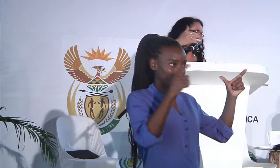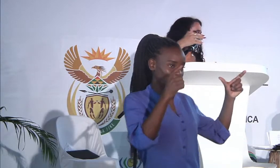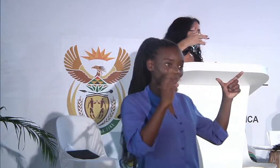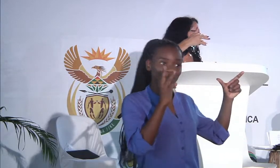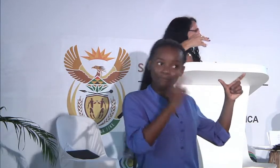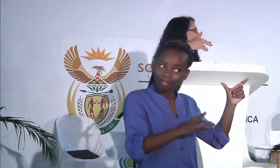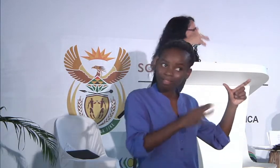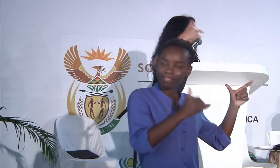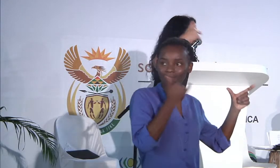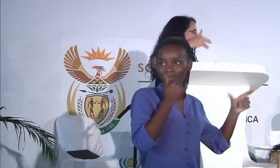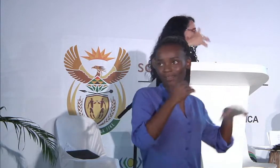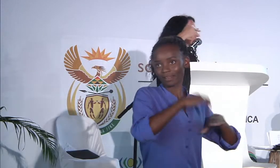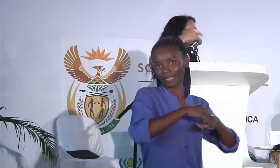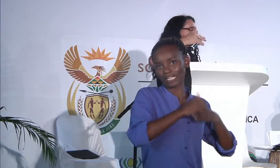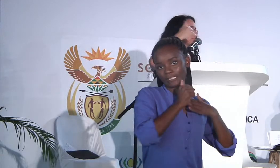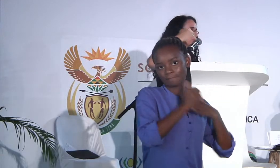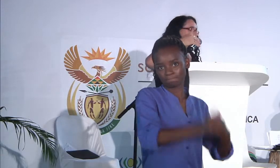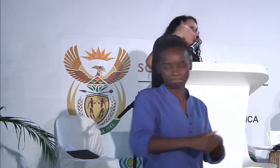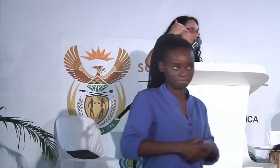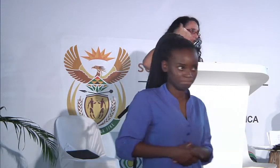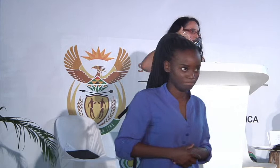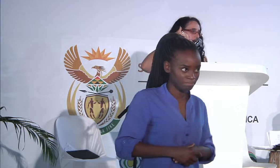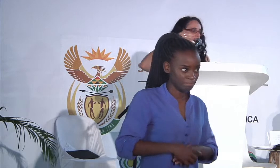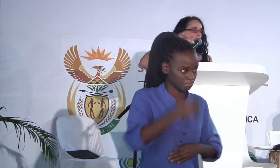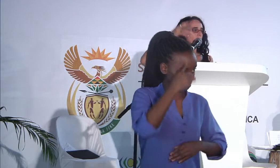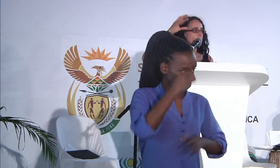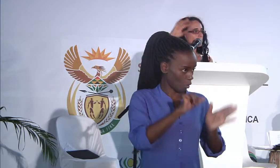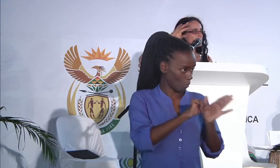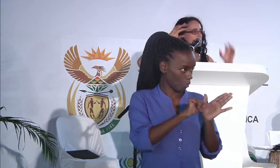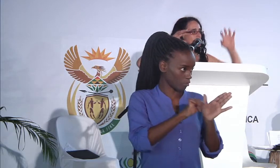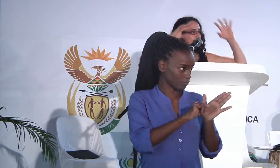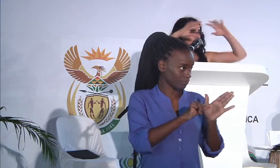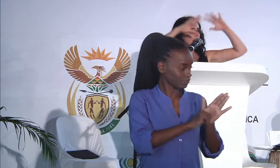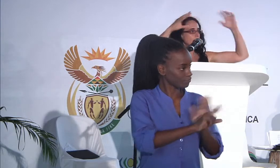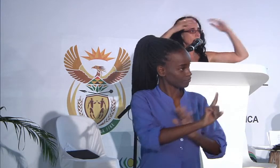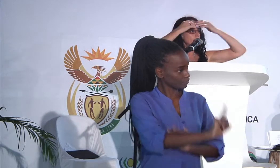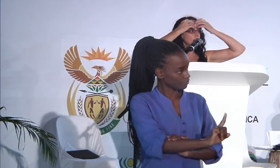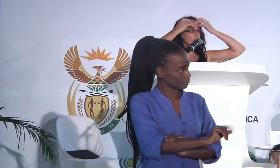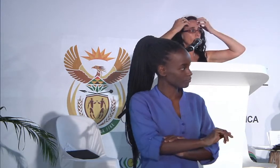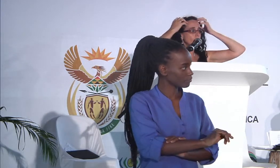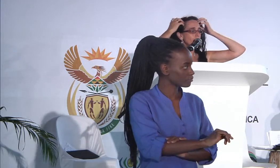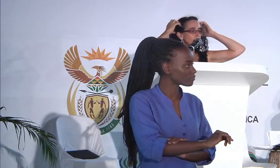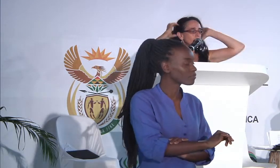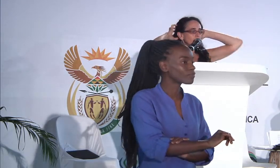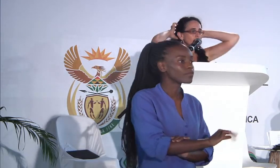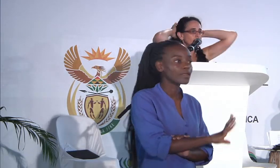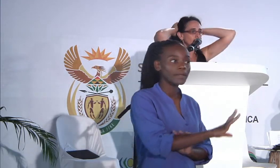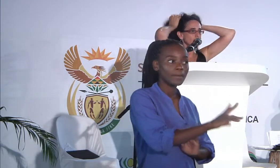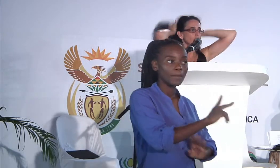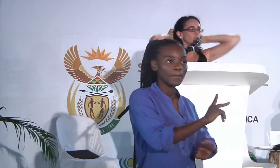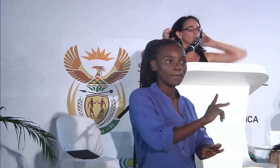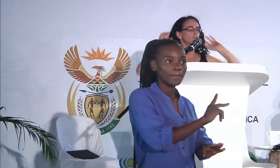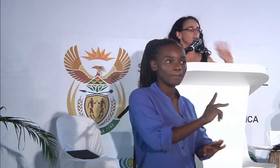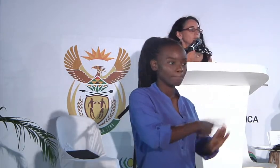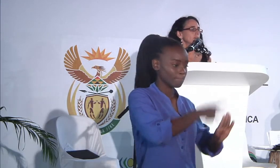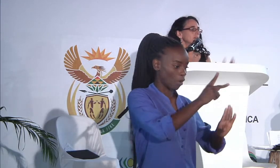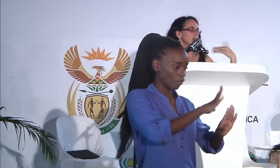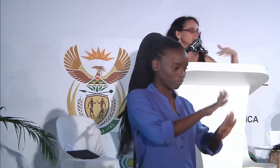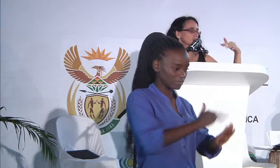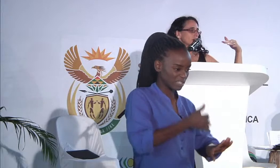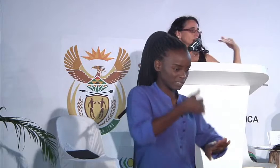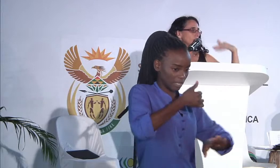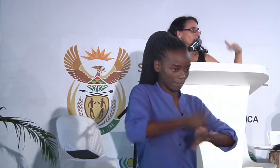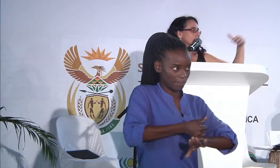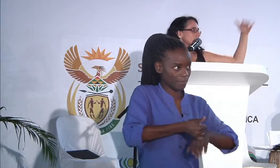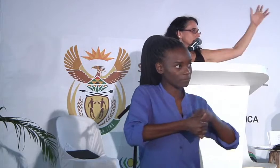forward. I think it's really important to say that when we did set up the program, the methadone program in the